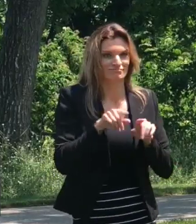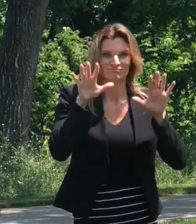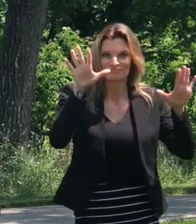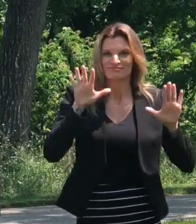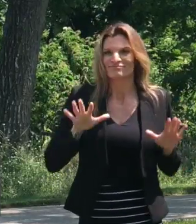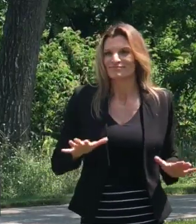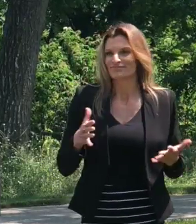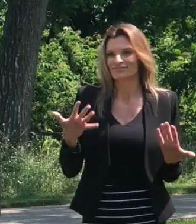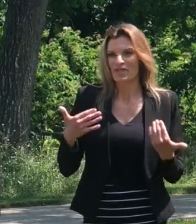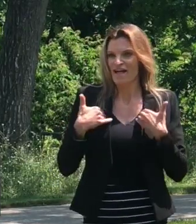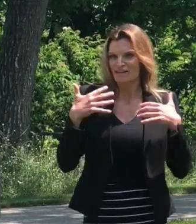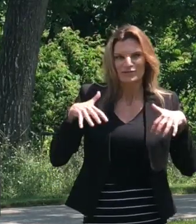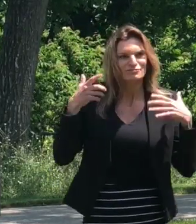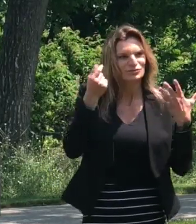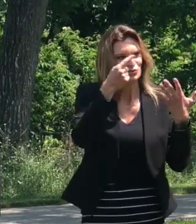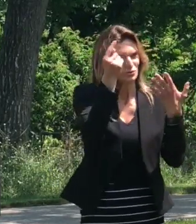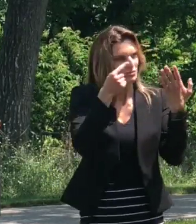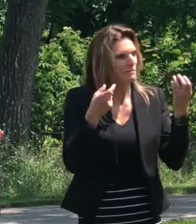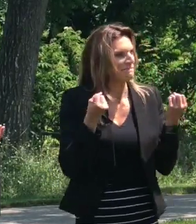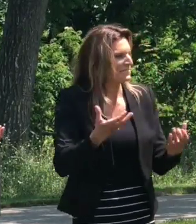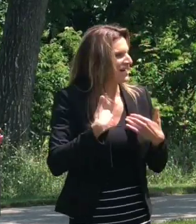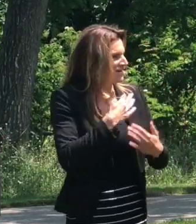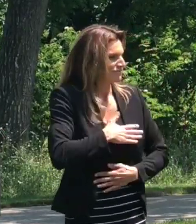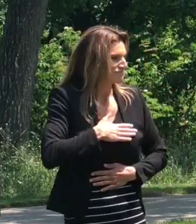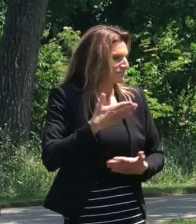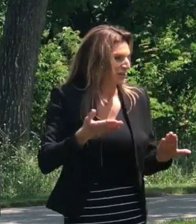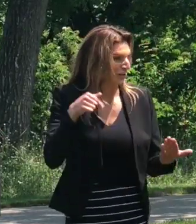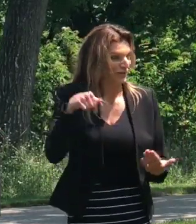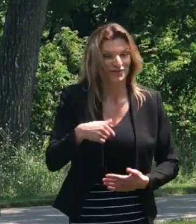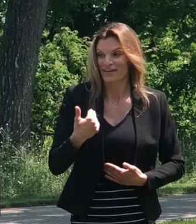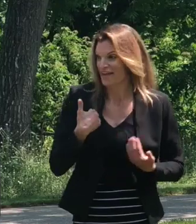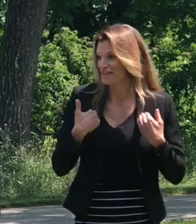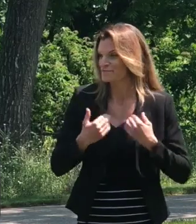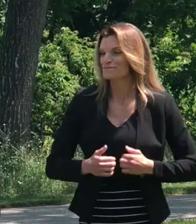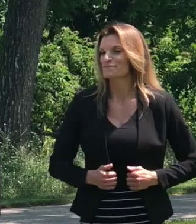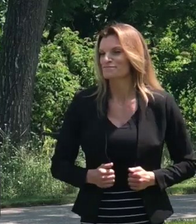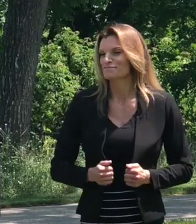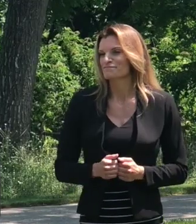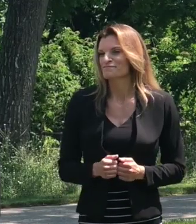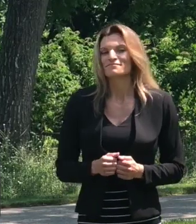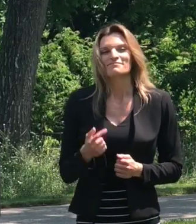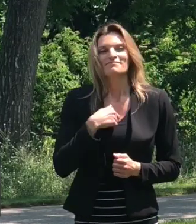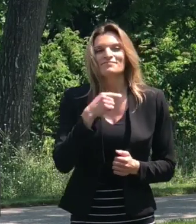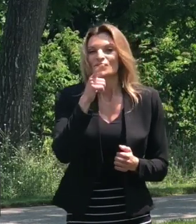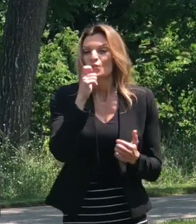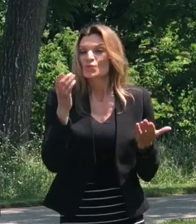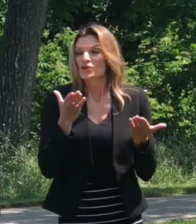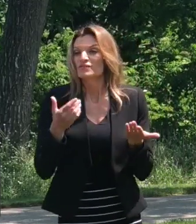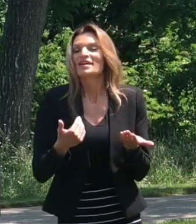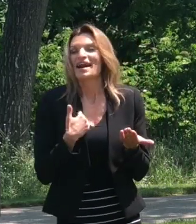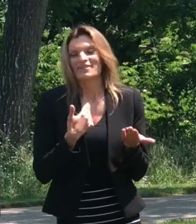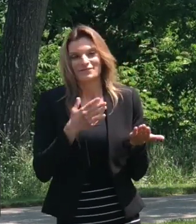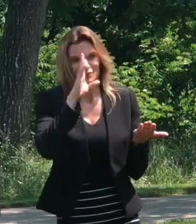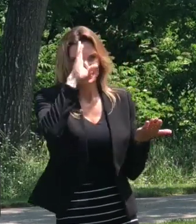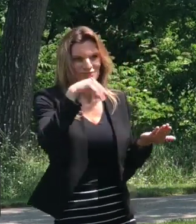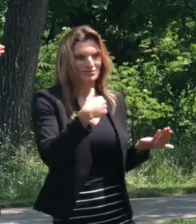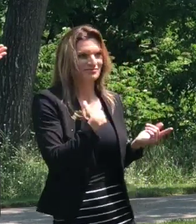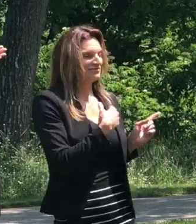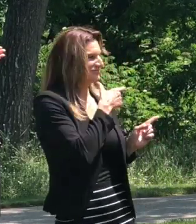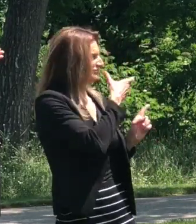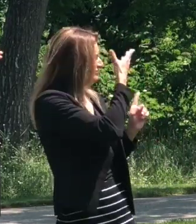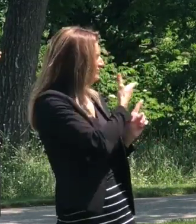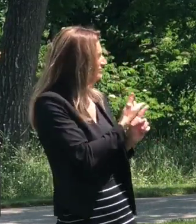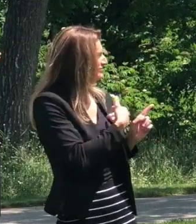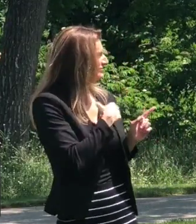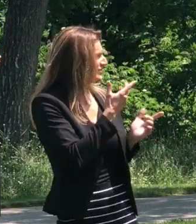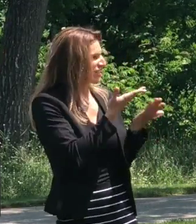phenomenal offerings that we have right here that we're able to take in this moment. And we're joined by the namesake of Idema, Ms.